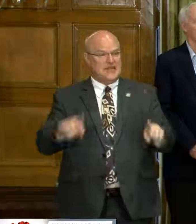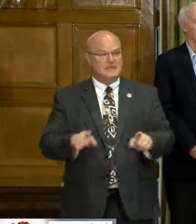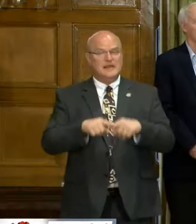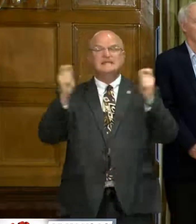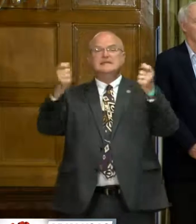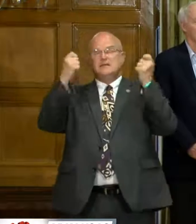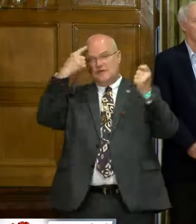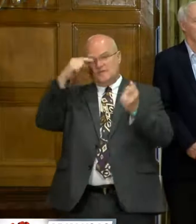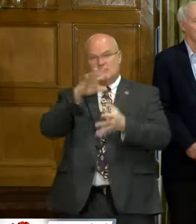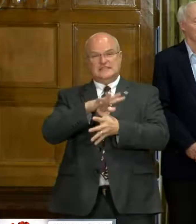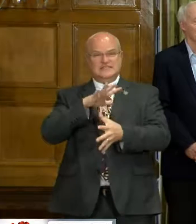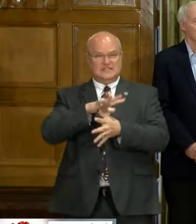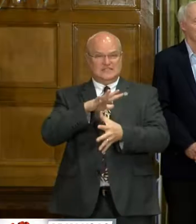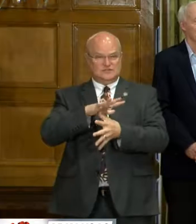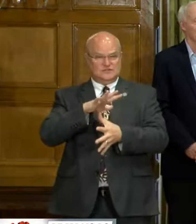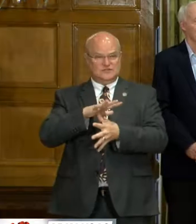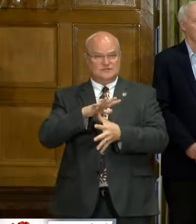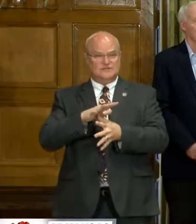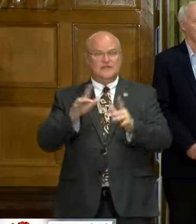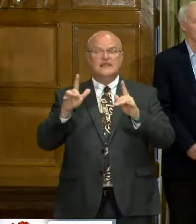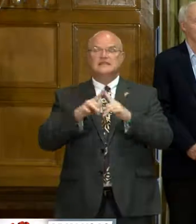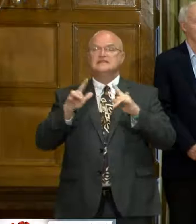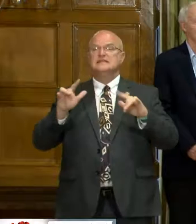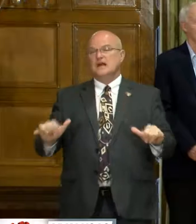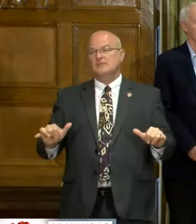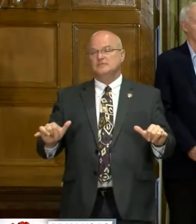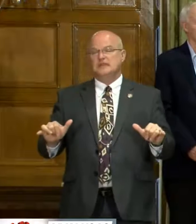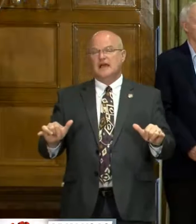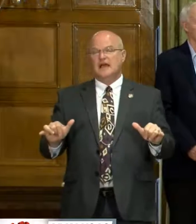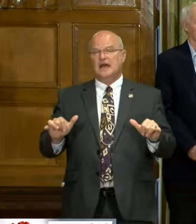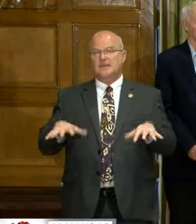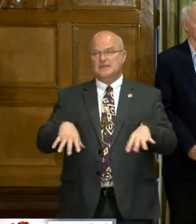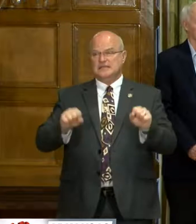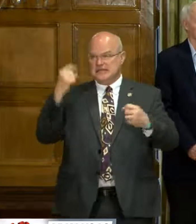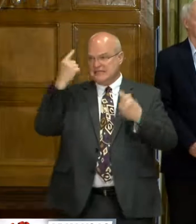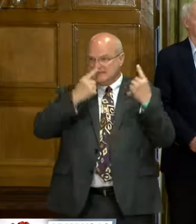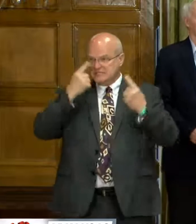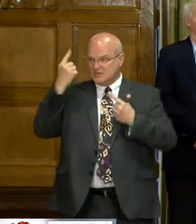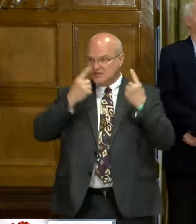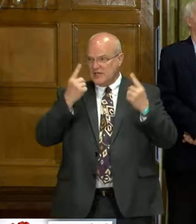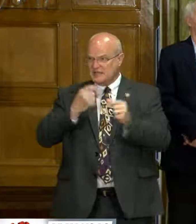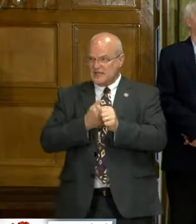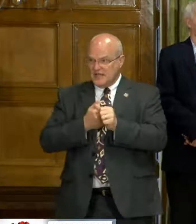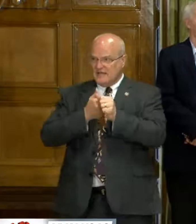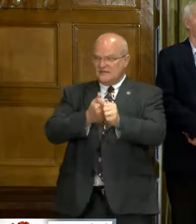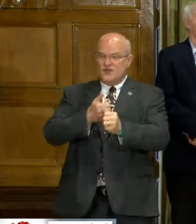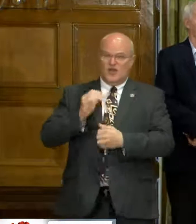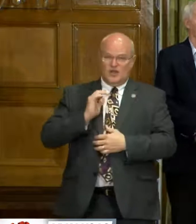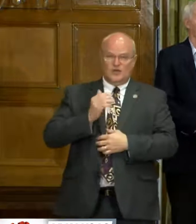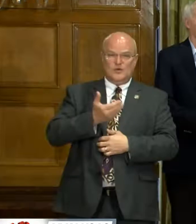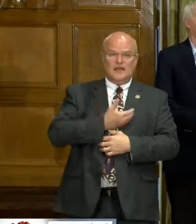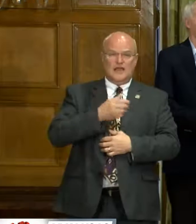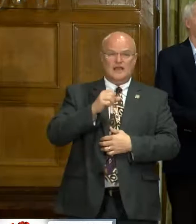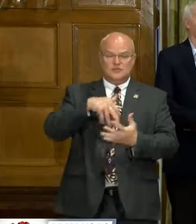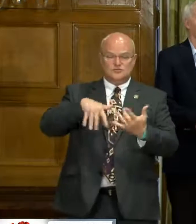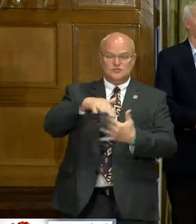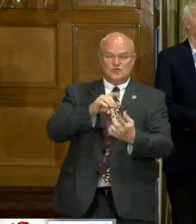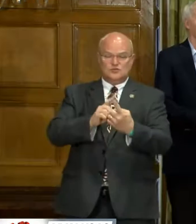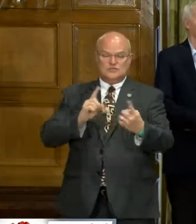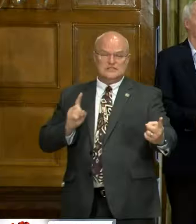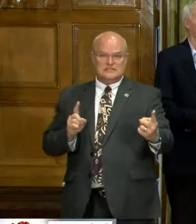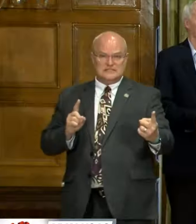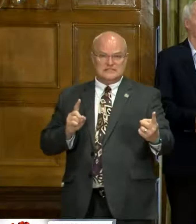as a celebration for their seniors, at the same time taking into consideration and following our social